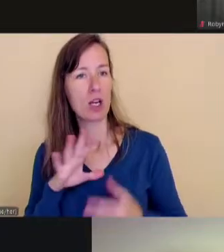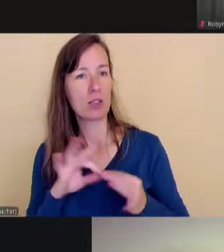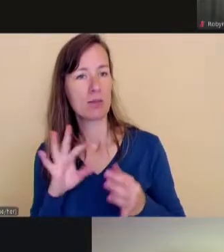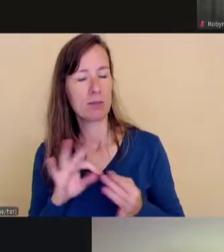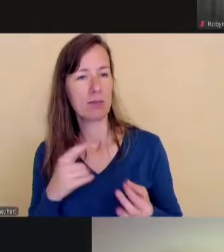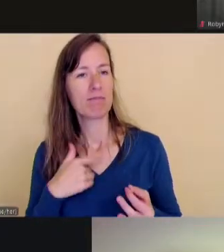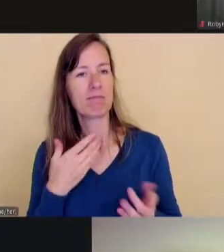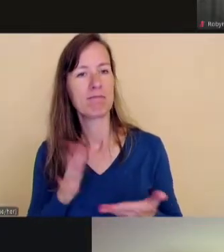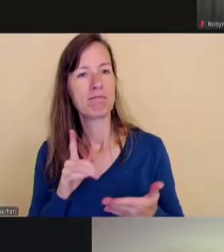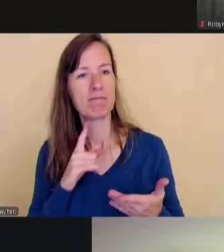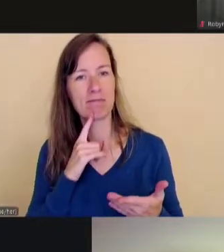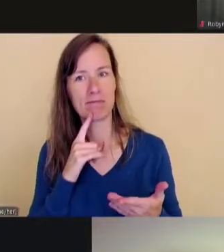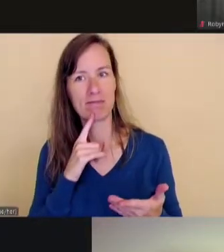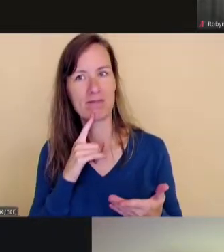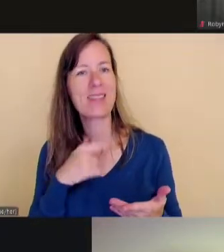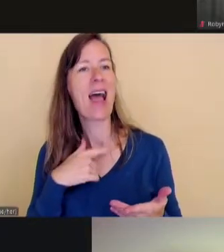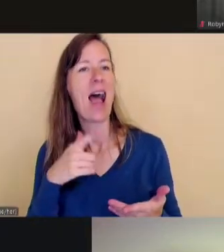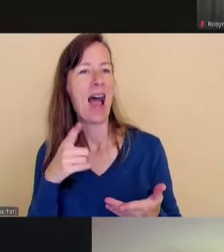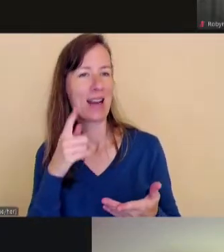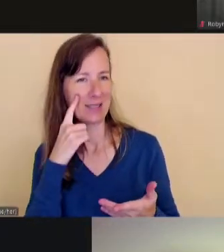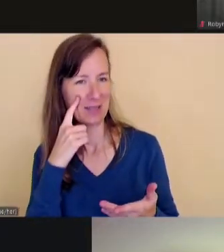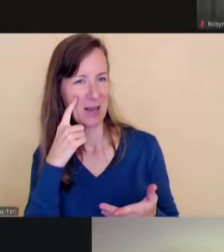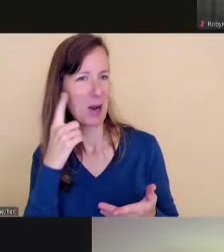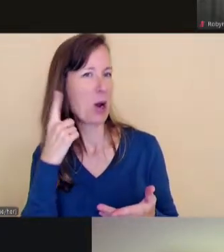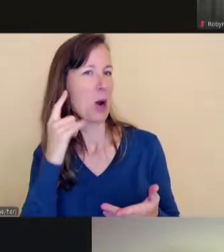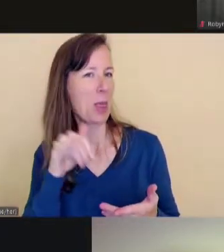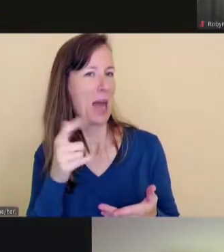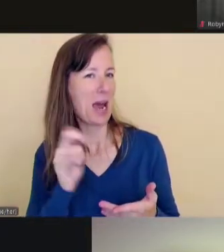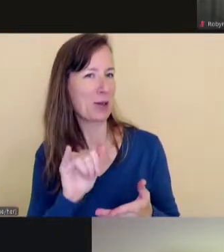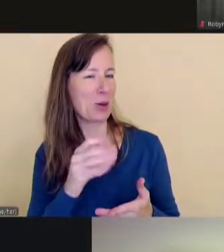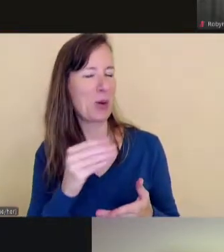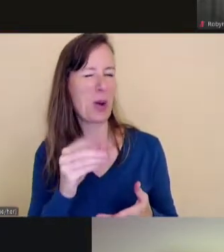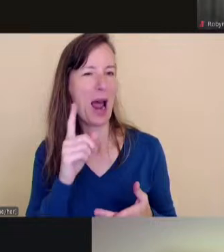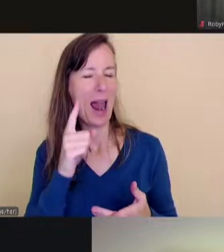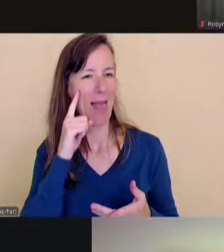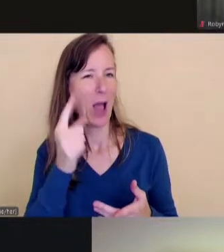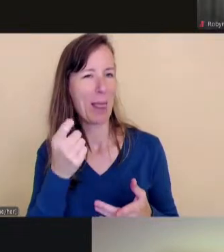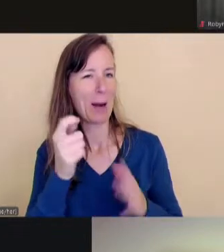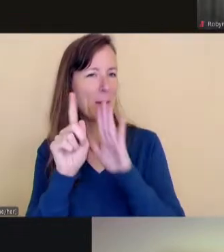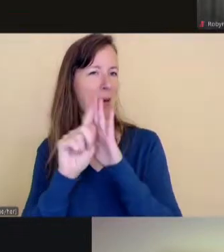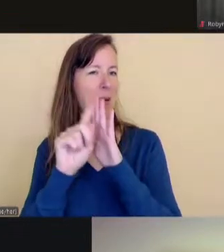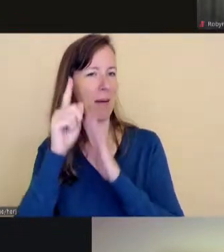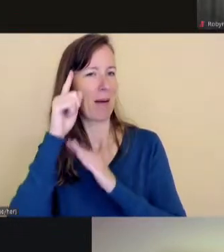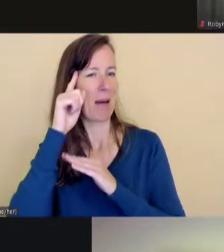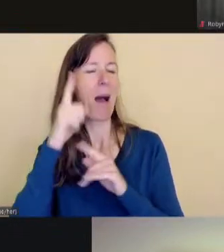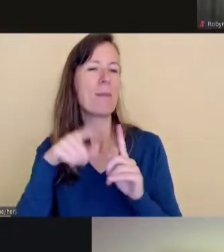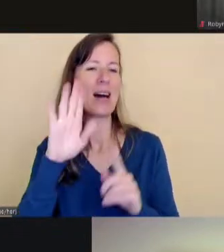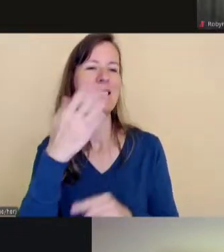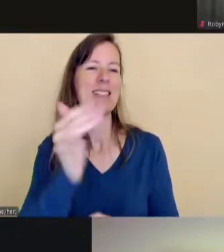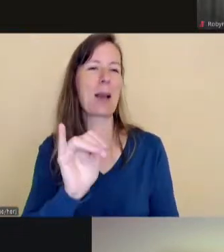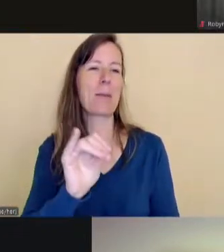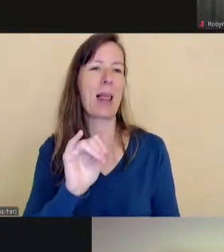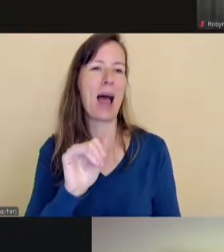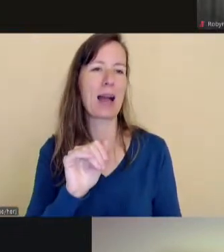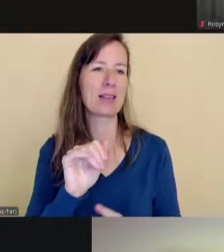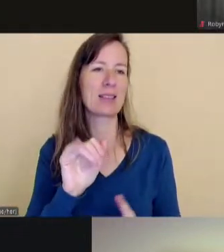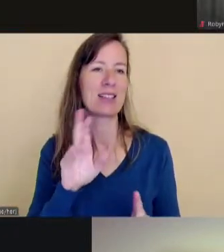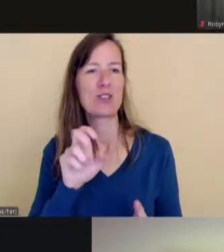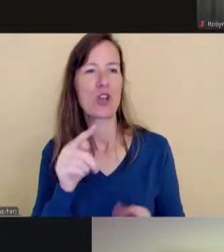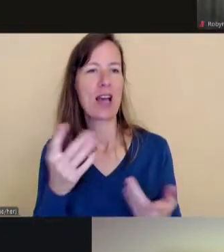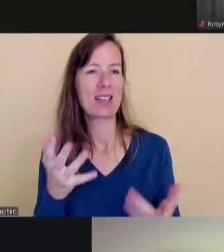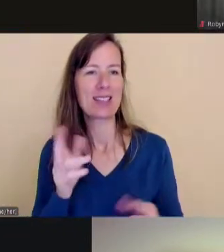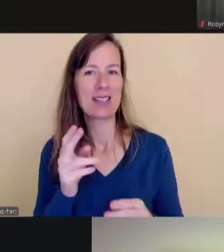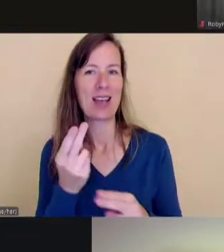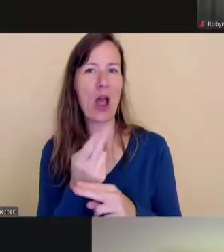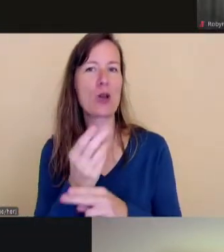Bethany, I picked up on that too, and it raised little alarm bells in my head, but it does seem like it was just an inapt use of an idiom